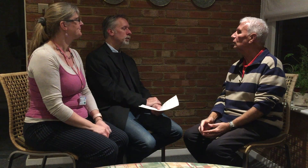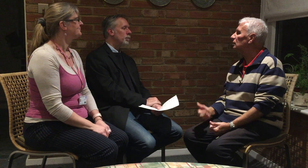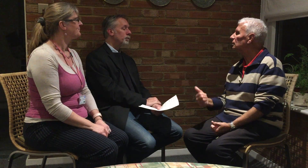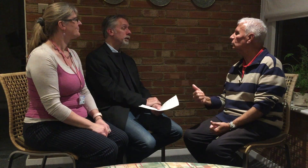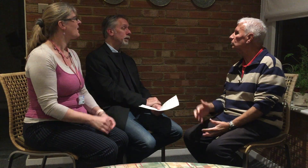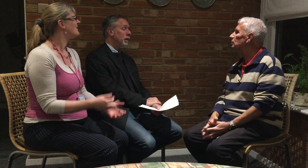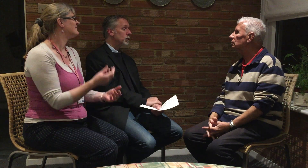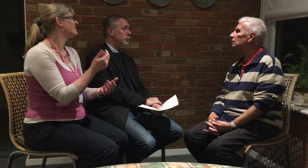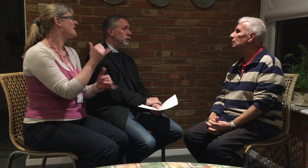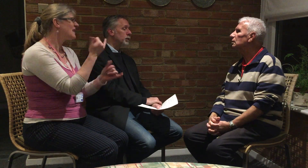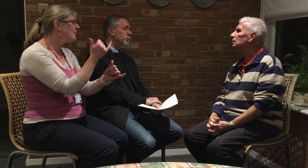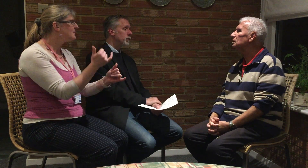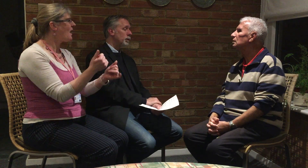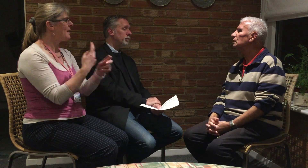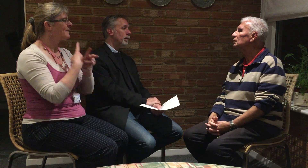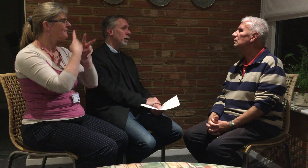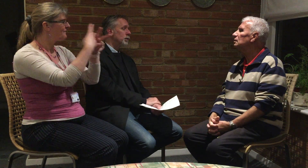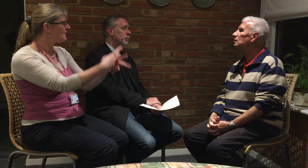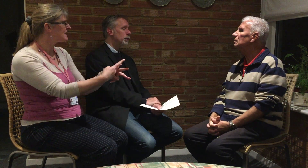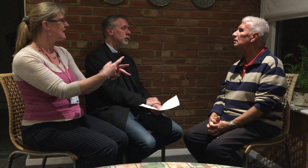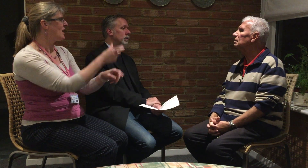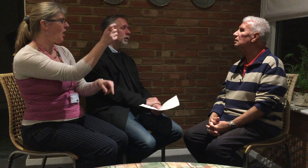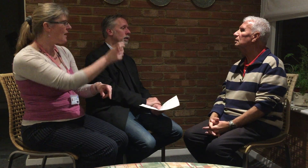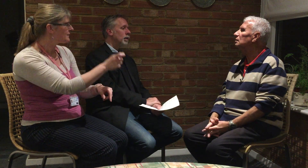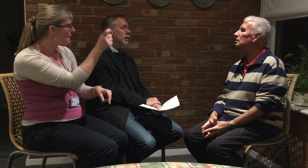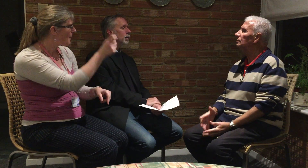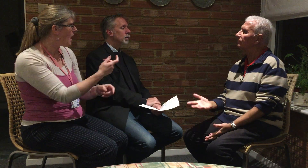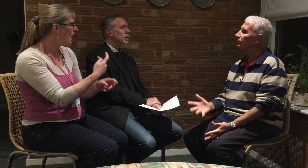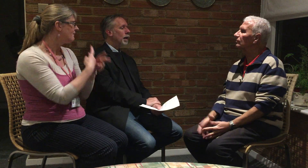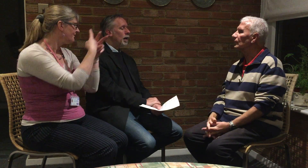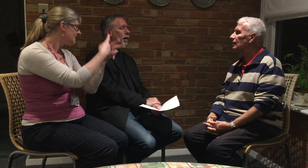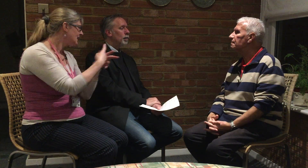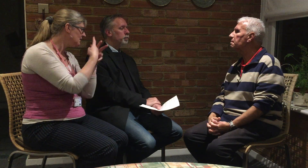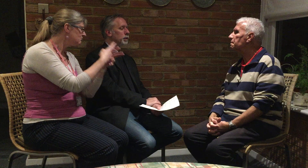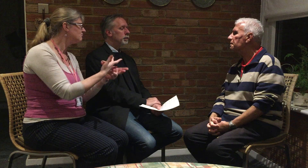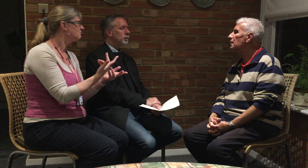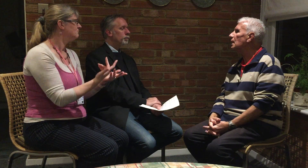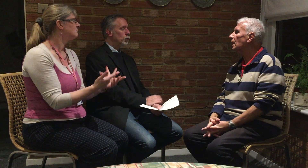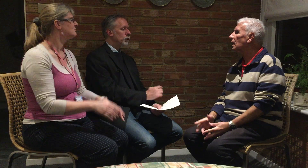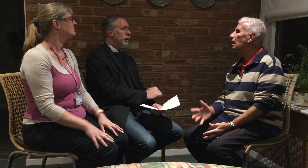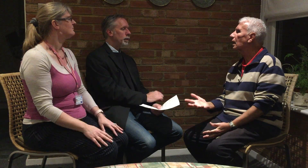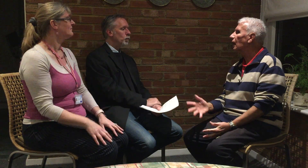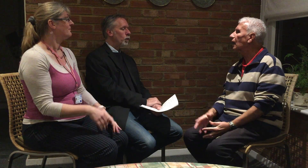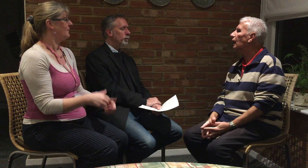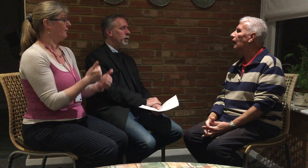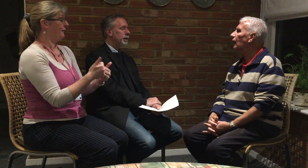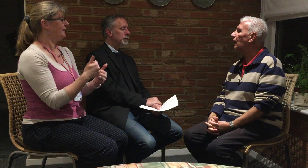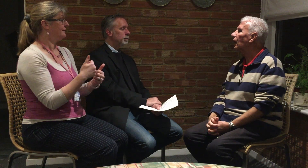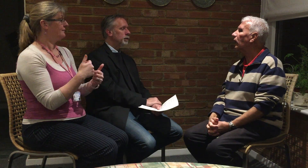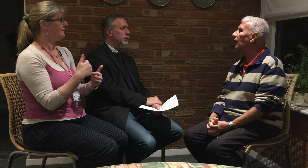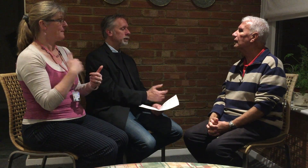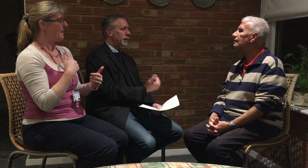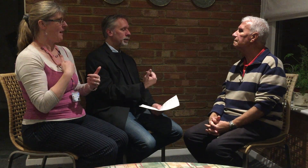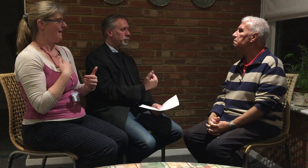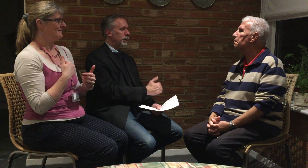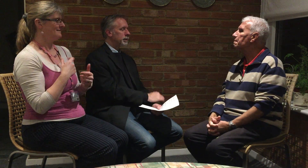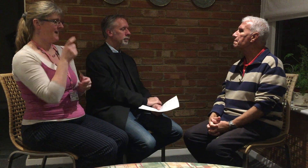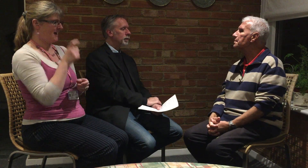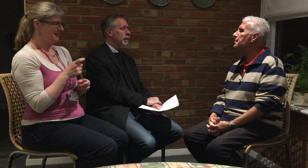sometimes visit some of our customers. But fortunately, one of my customers is actually based nearer